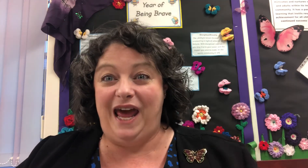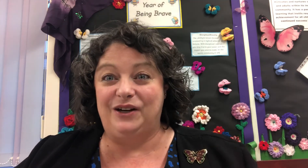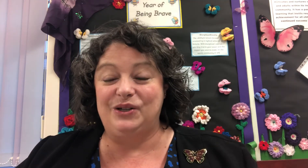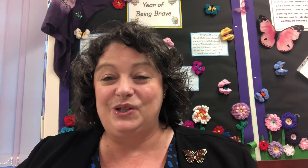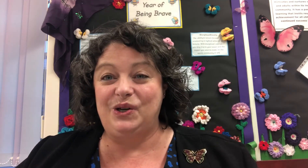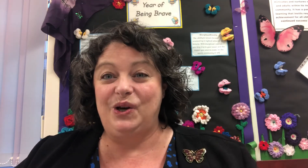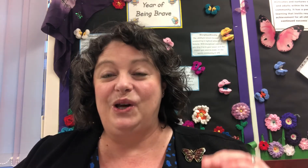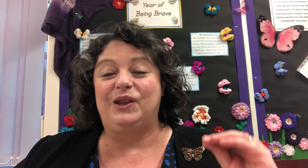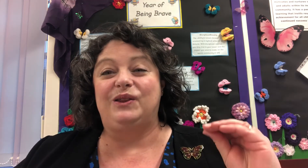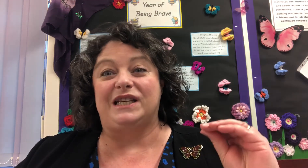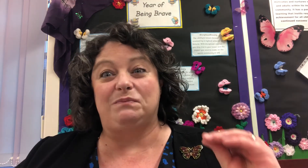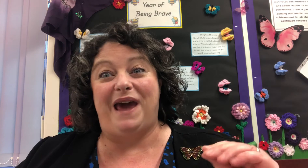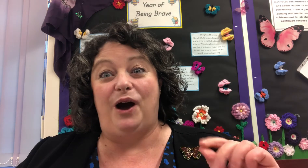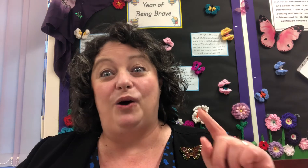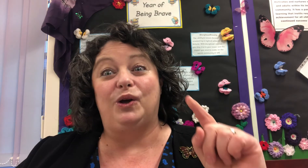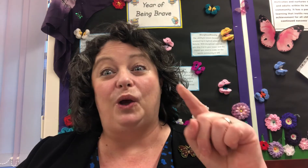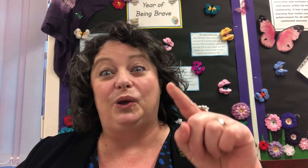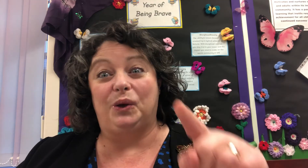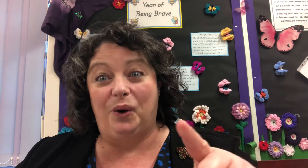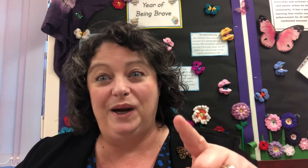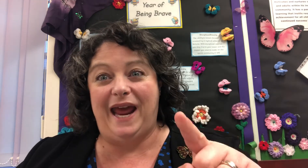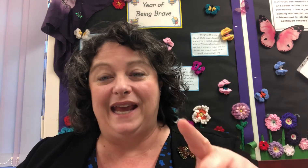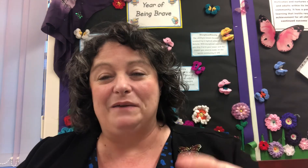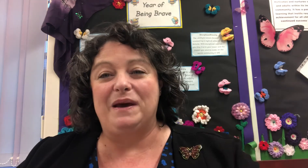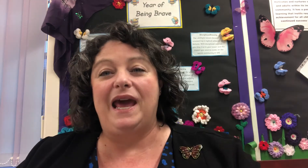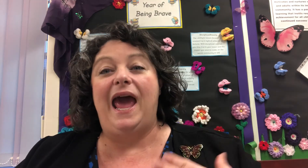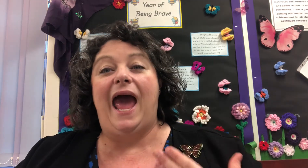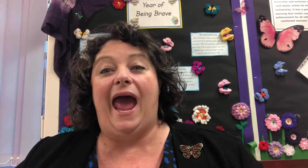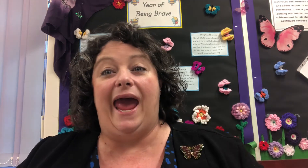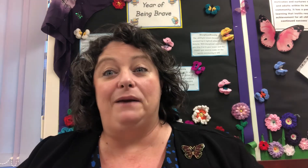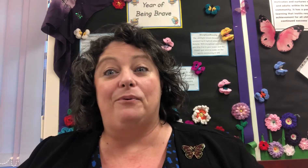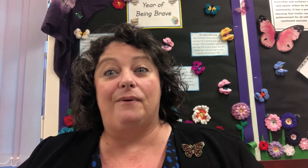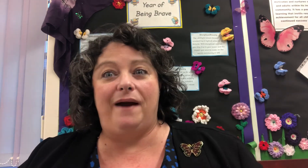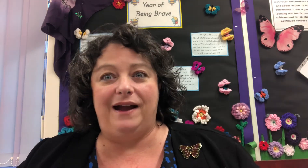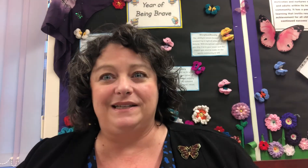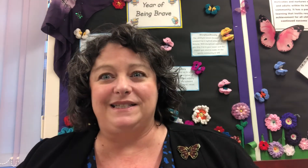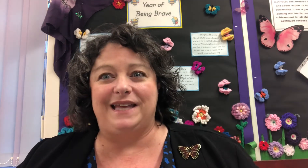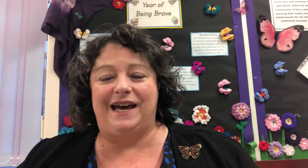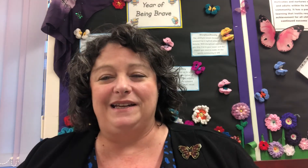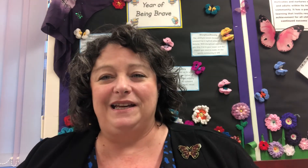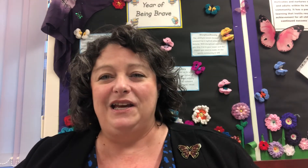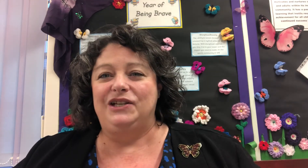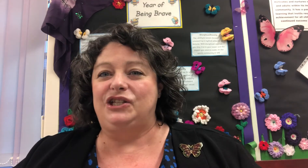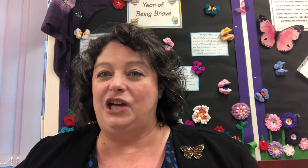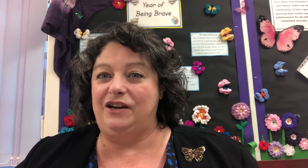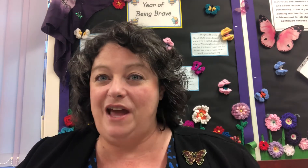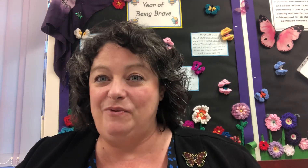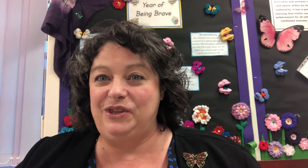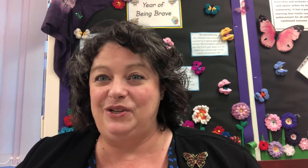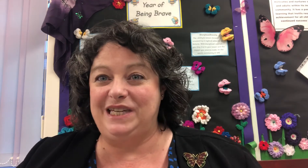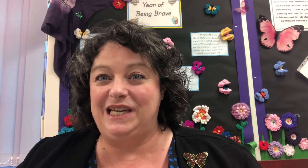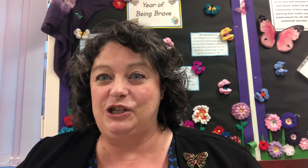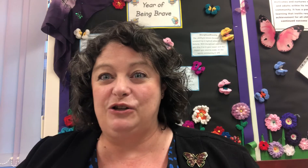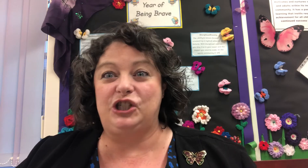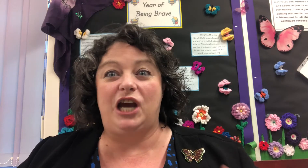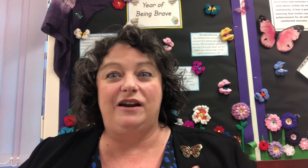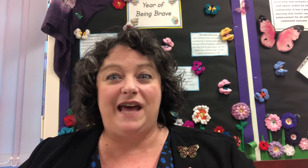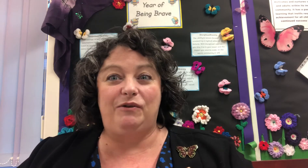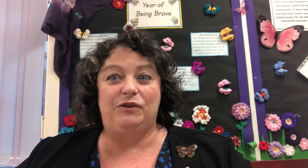letters that spell your name and practice that. Share that with your teacher. Share that with me